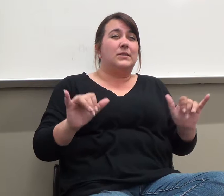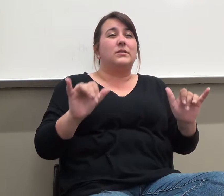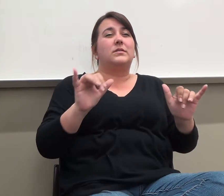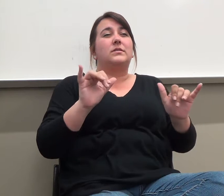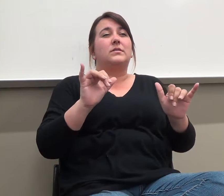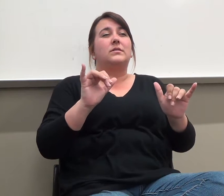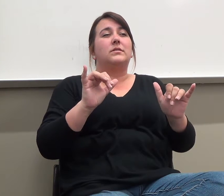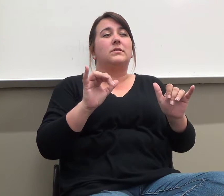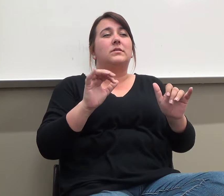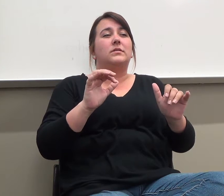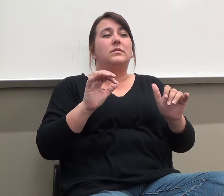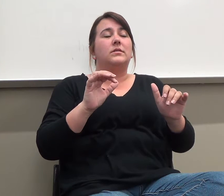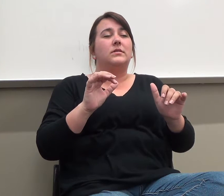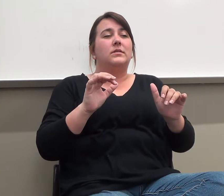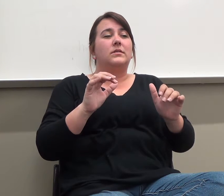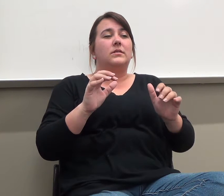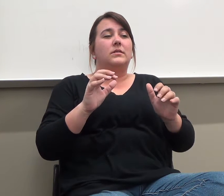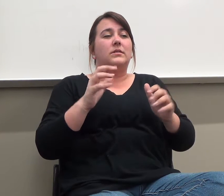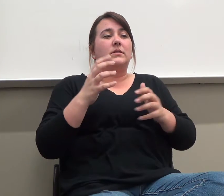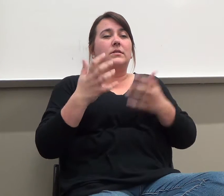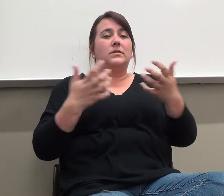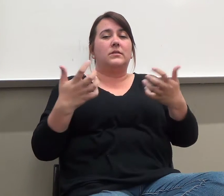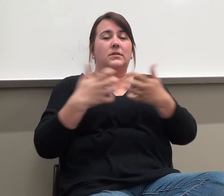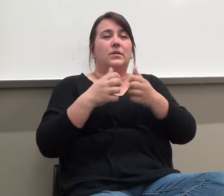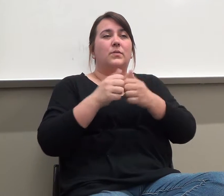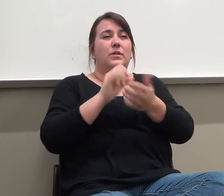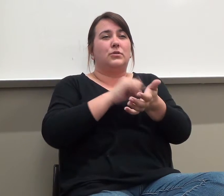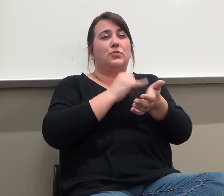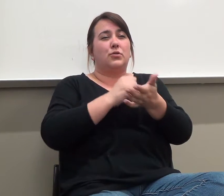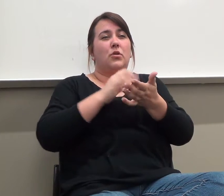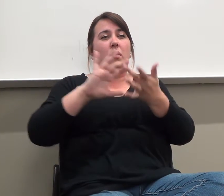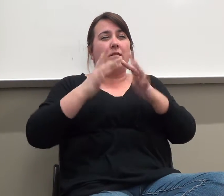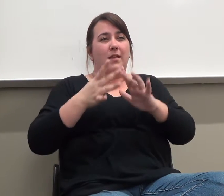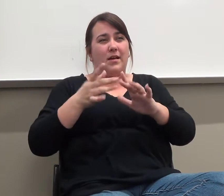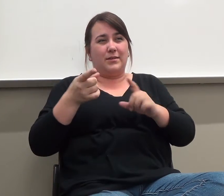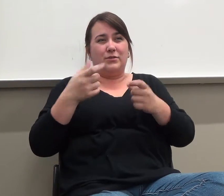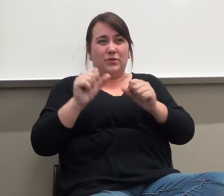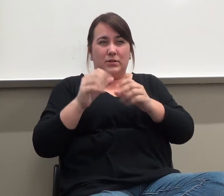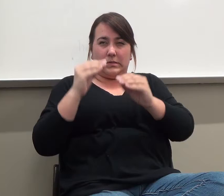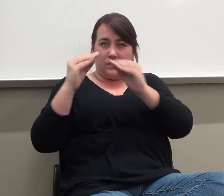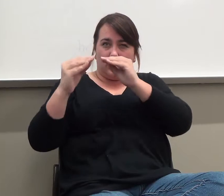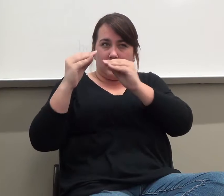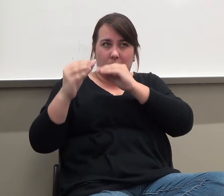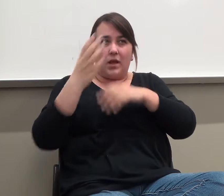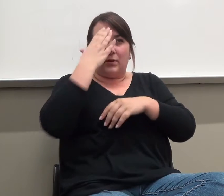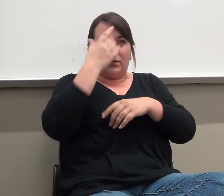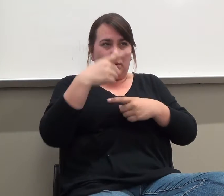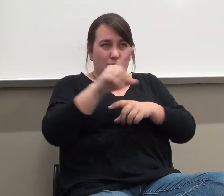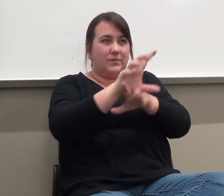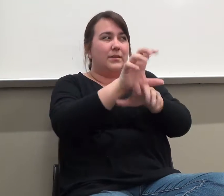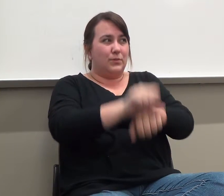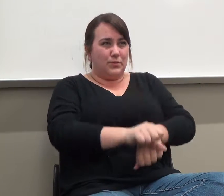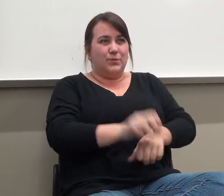working with having the journals online, as I know you guys are too. And what I've been doing